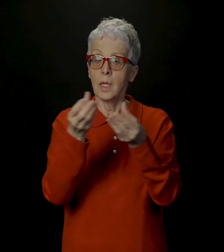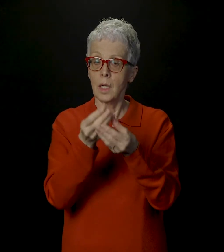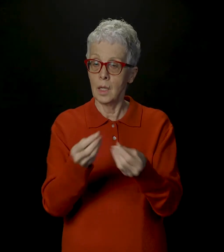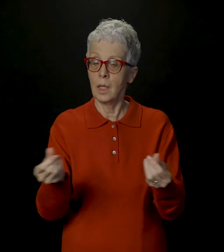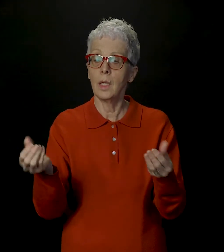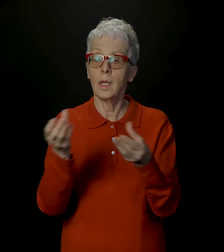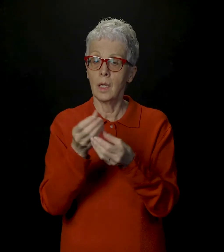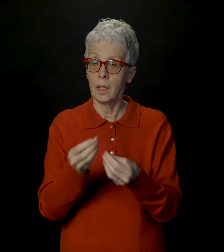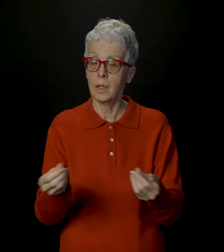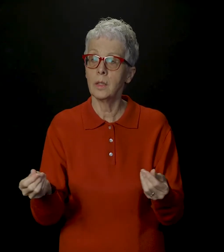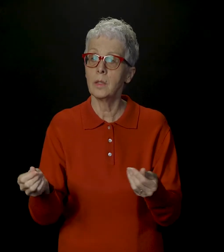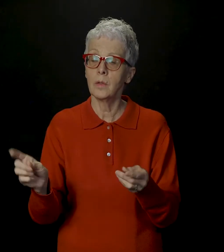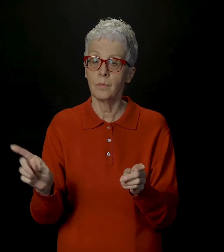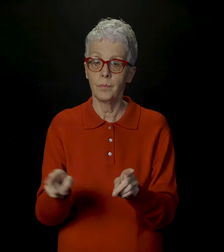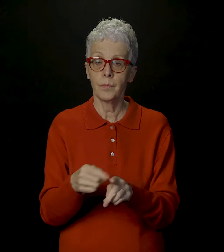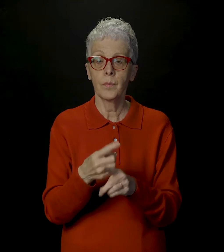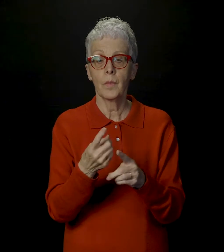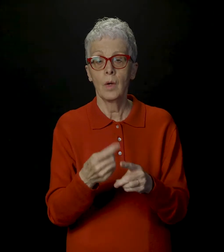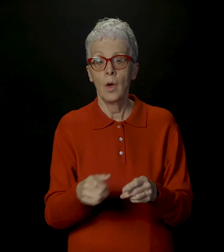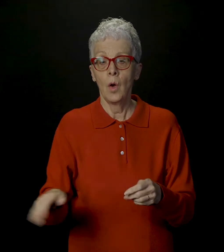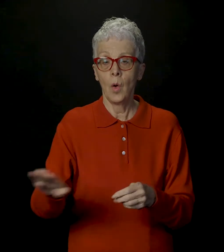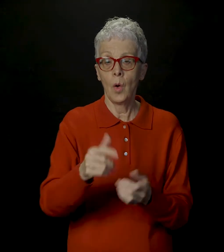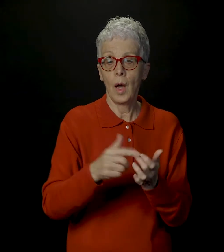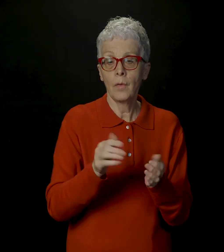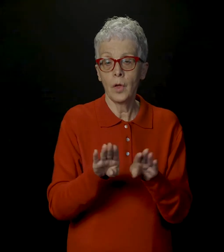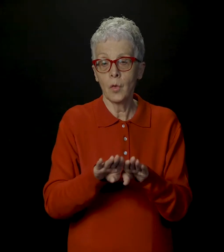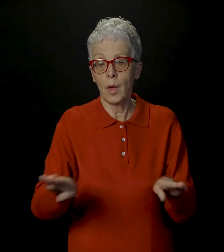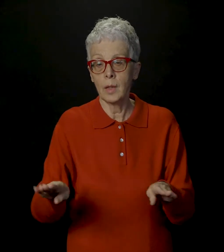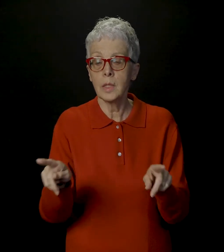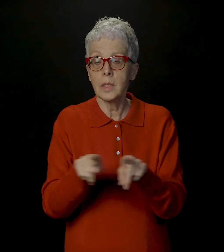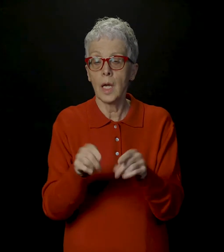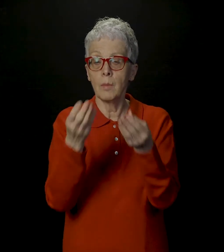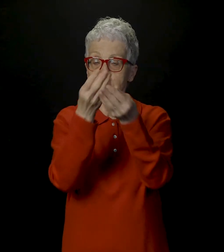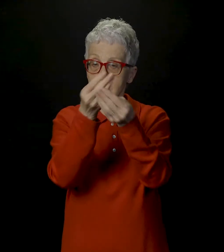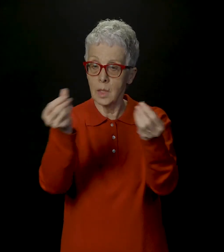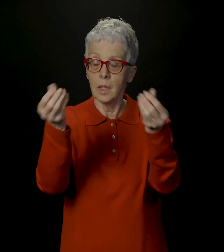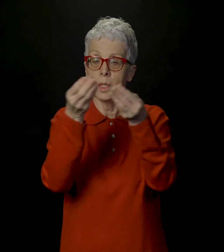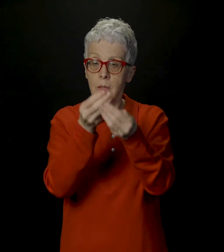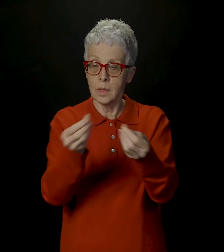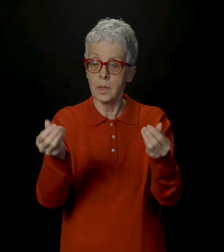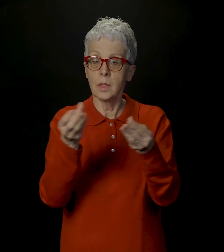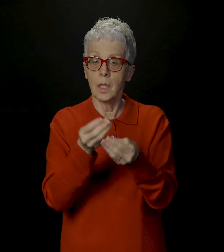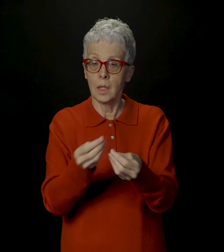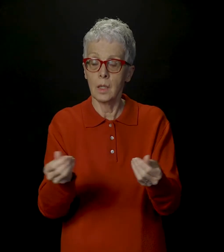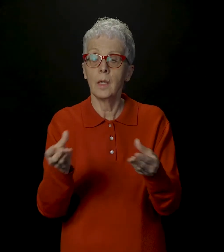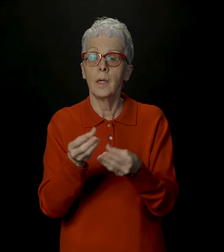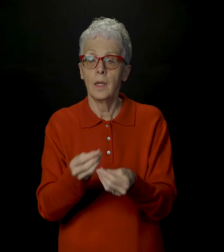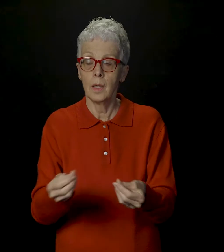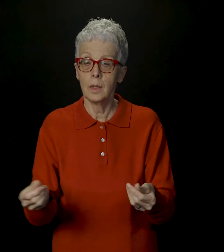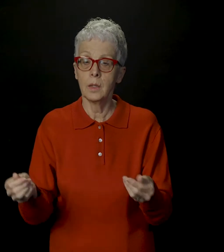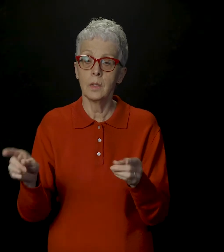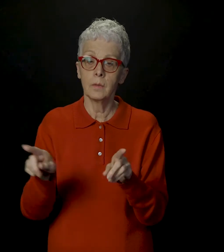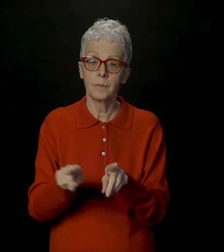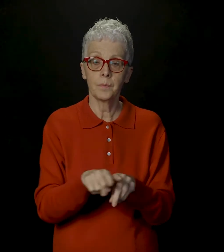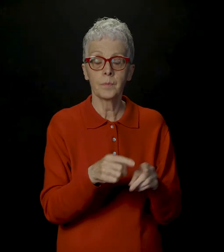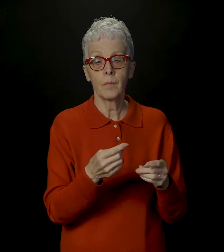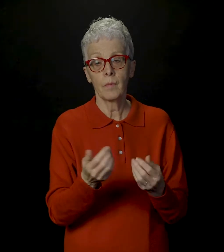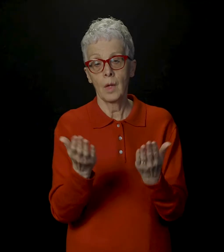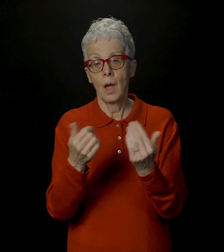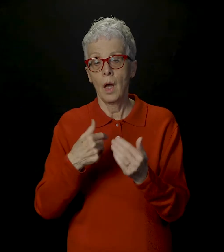together